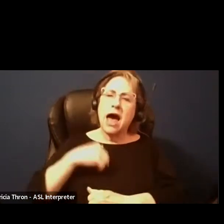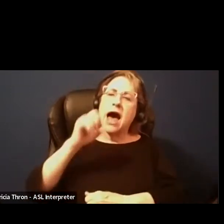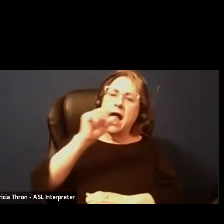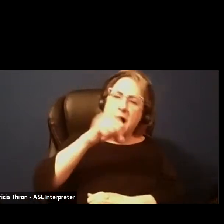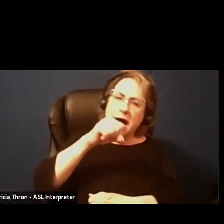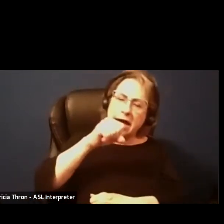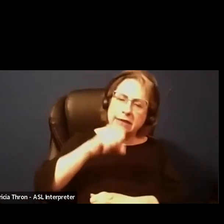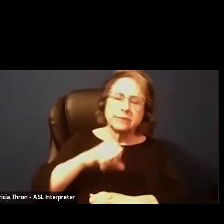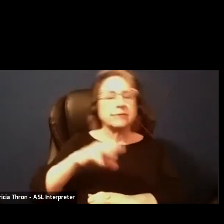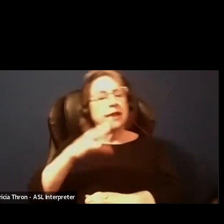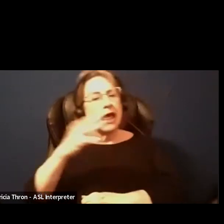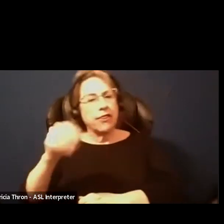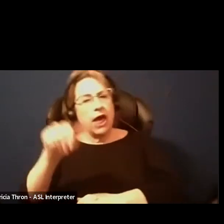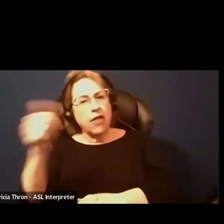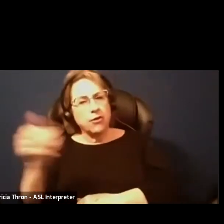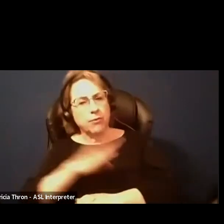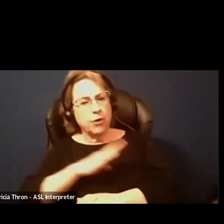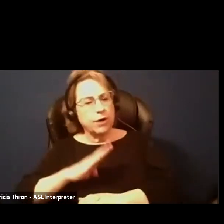vote? Aye.